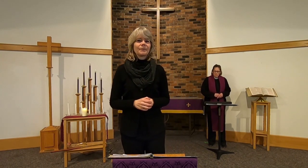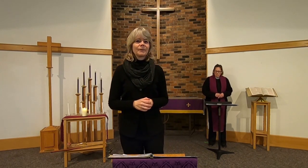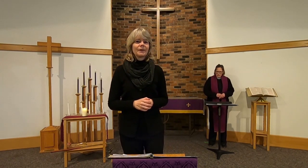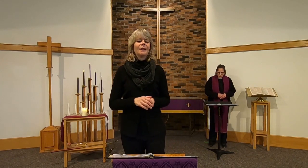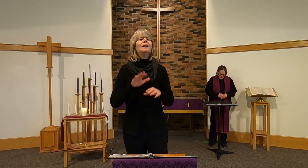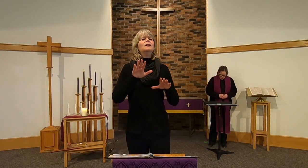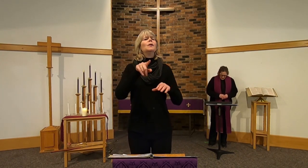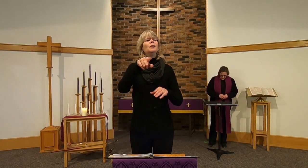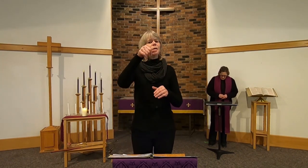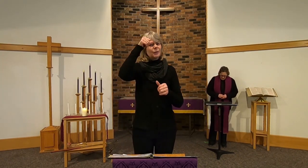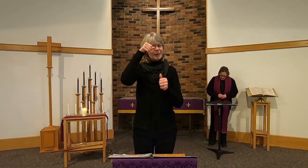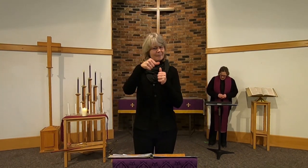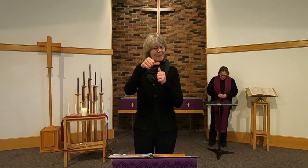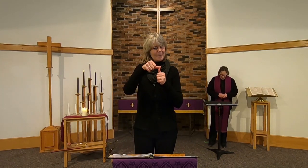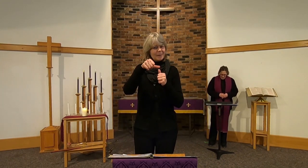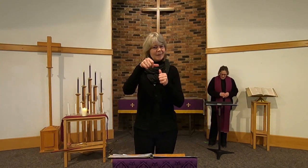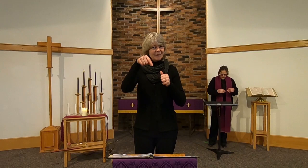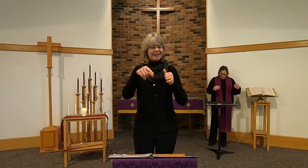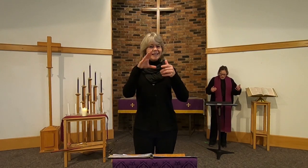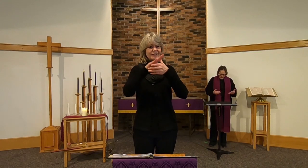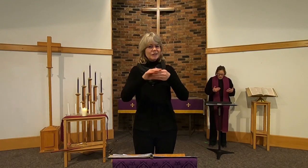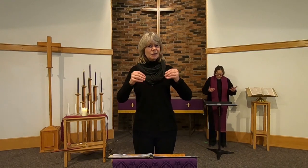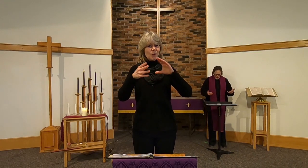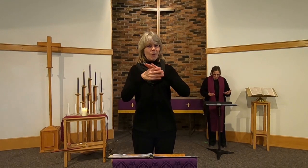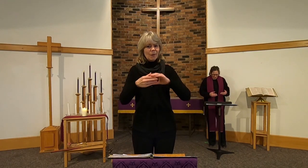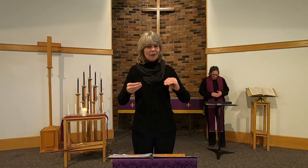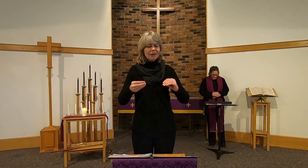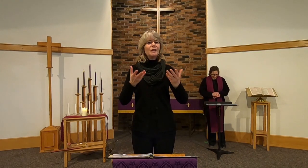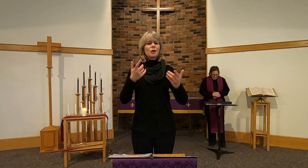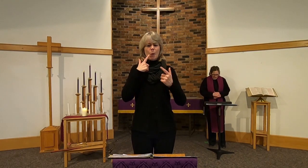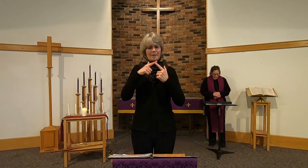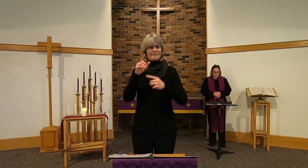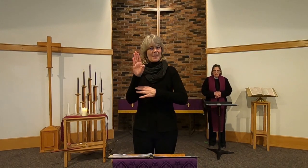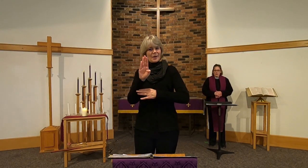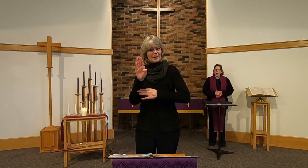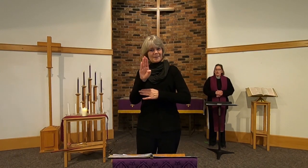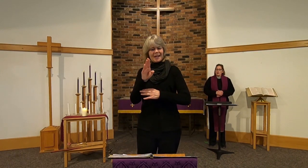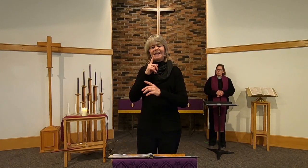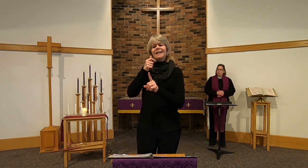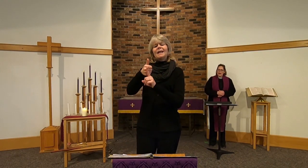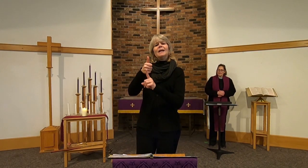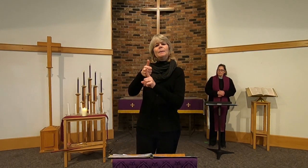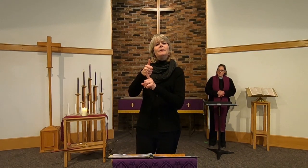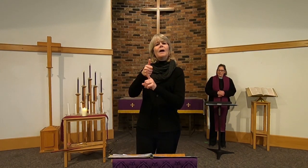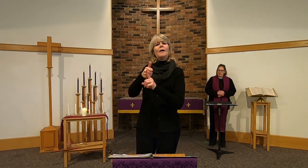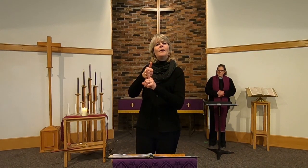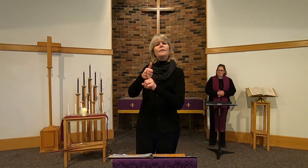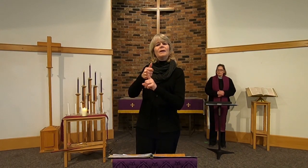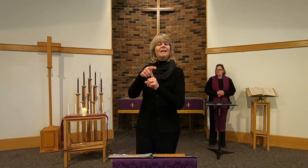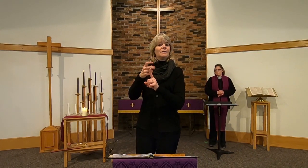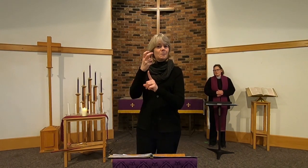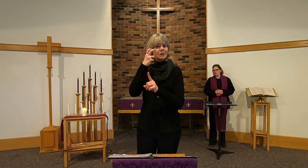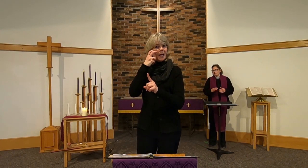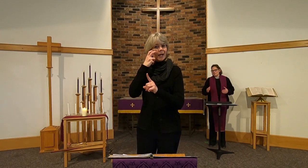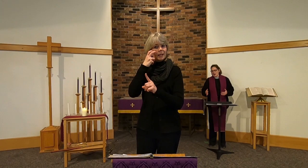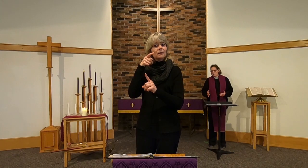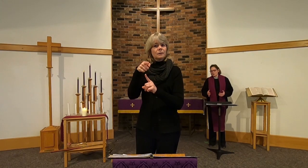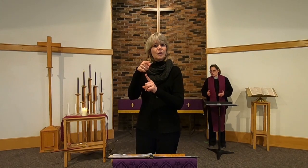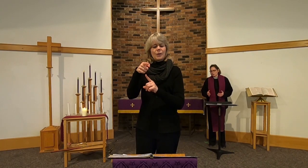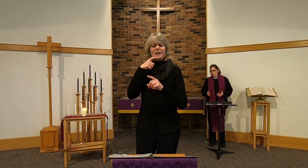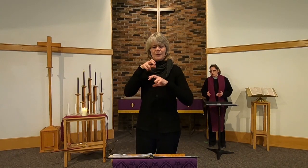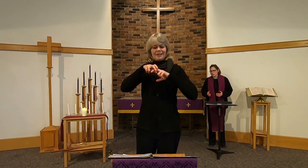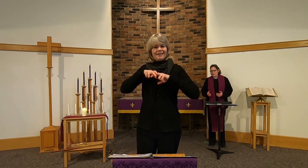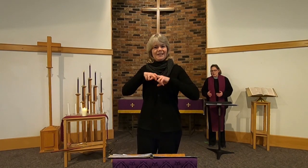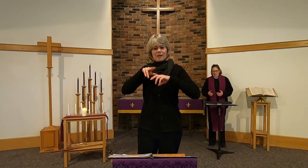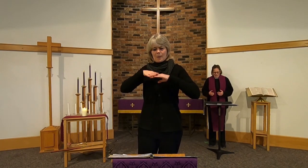So do you remember this story? The story about Bartimaeus. He is a blind man. He was sitting at the side